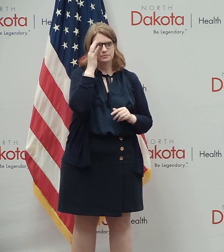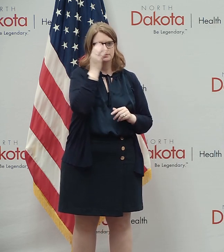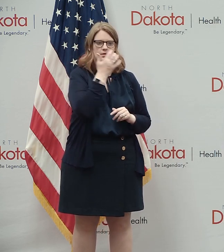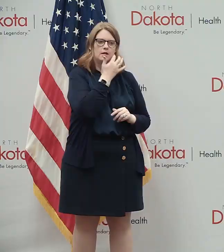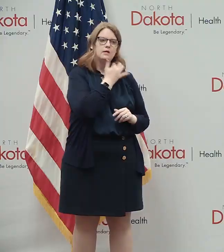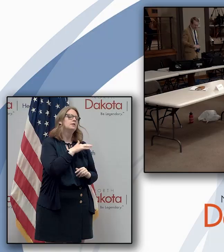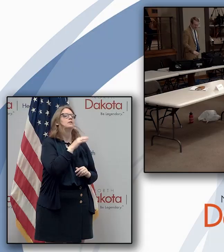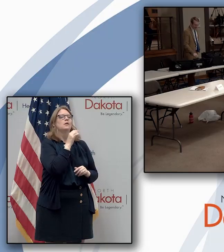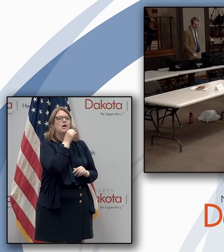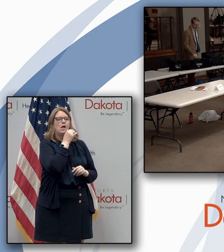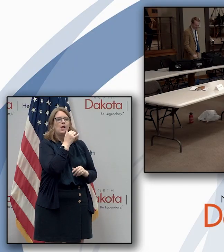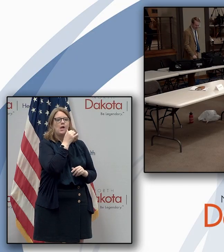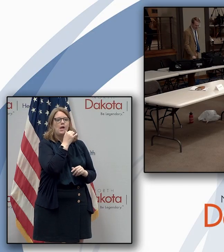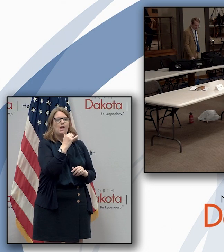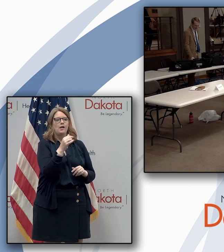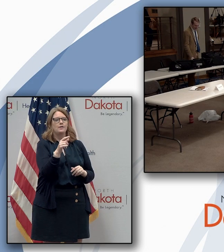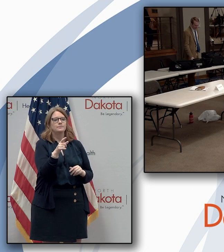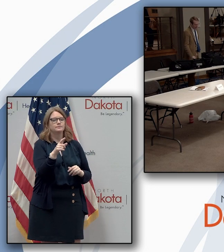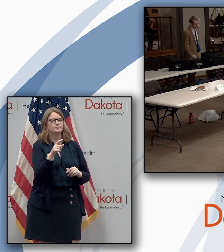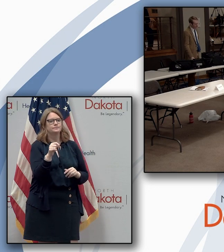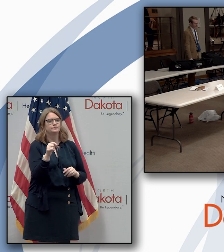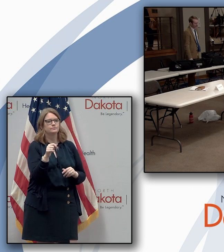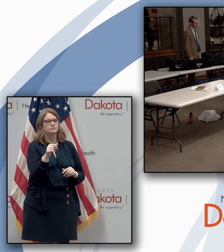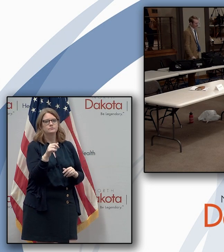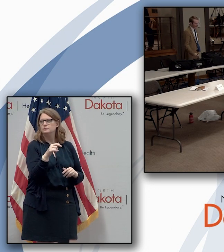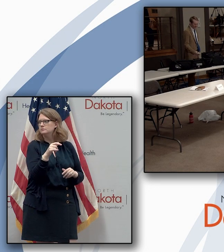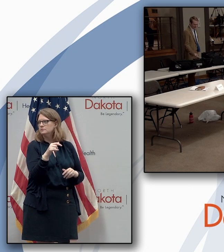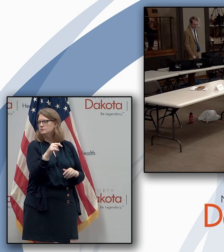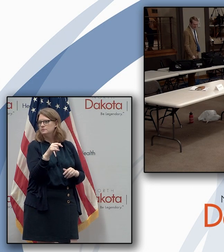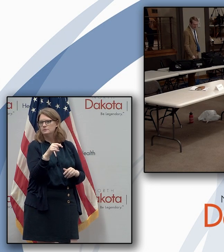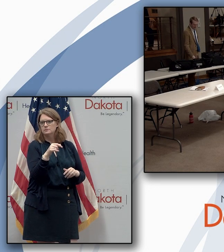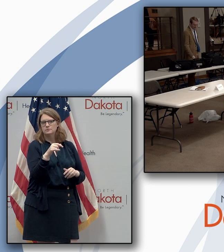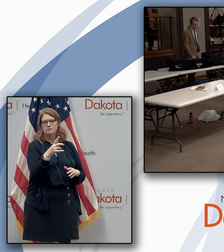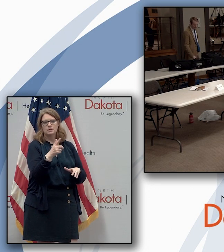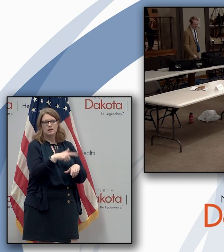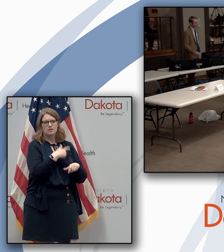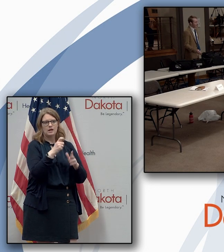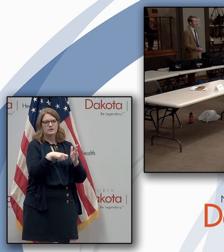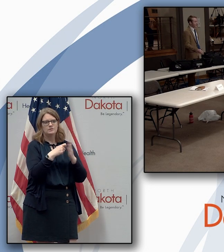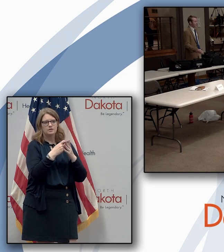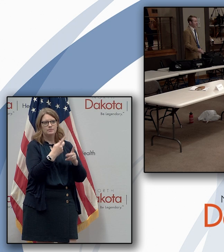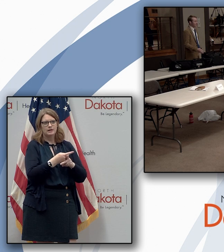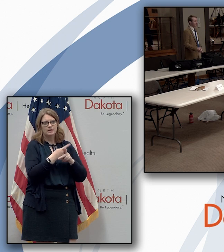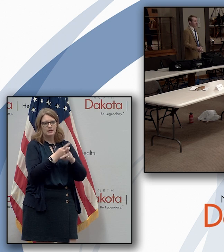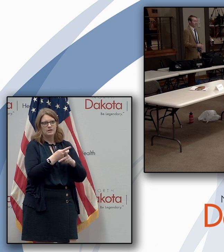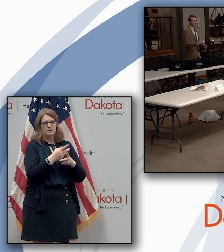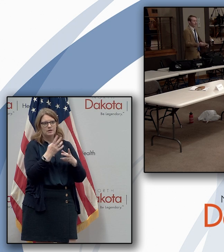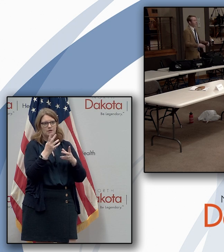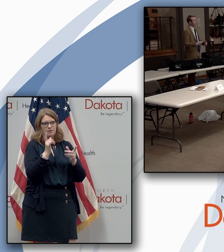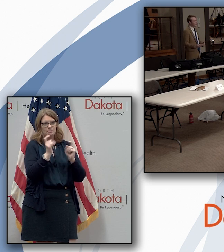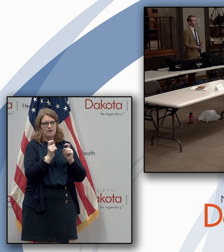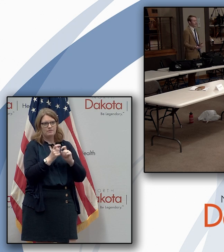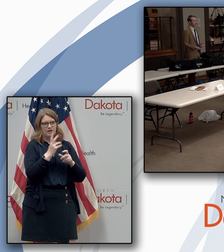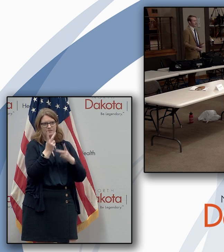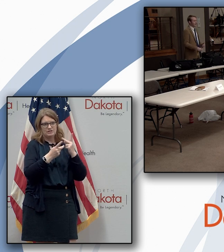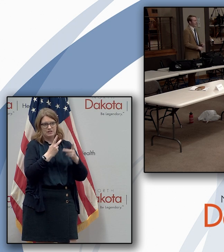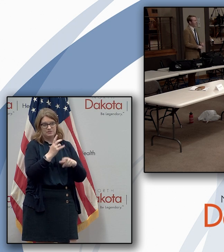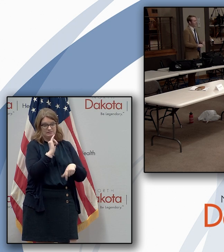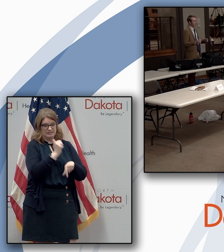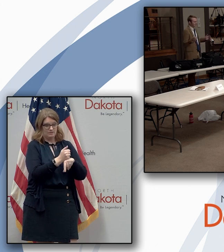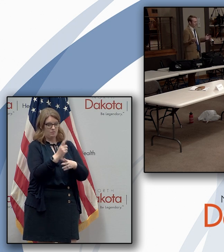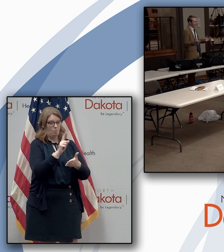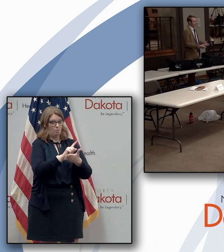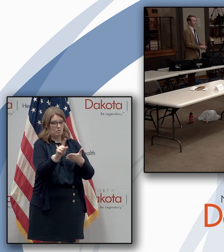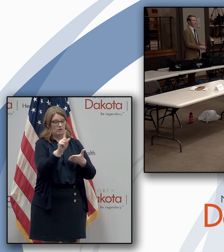Just a quick question, Chris. Let's say a long-term care facility has had these modified visitation policies in for a week or 2 weeks,